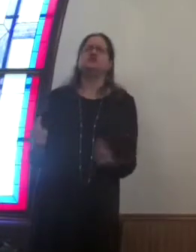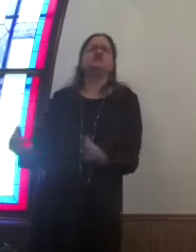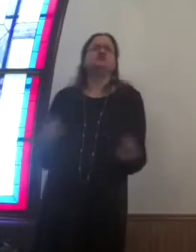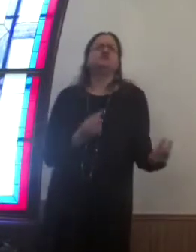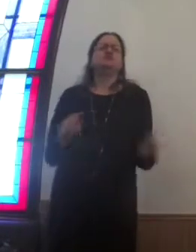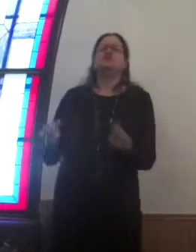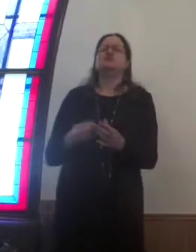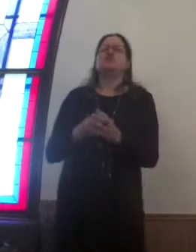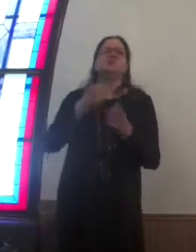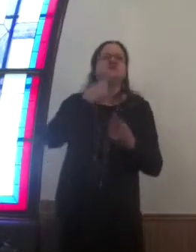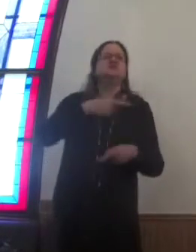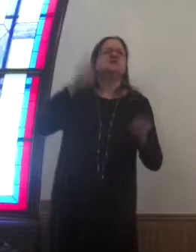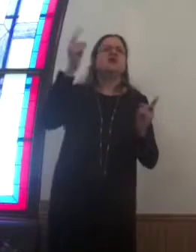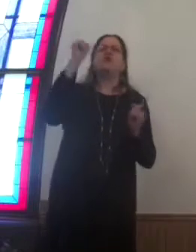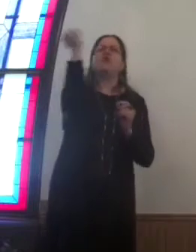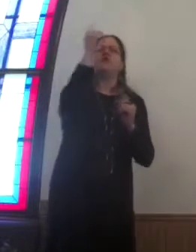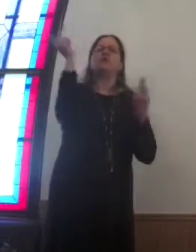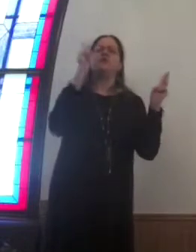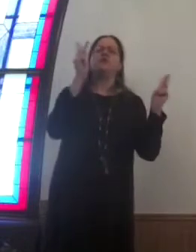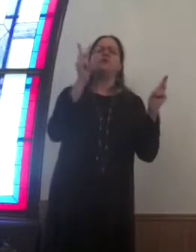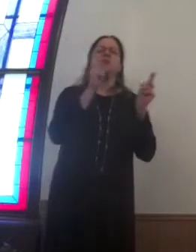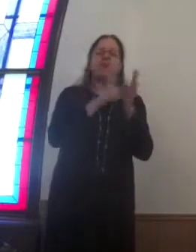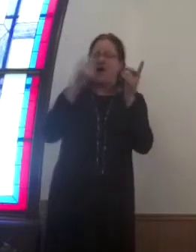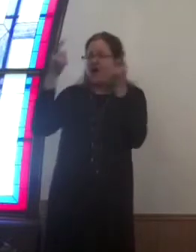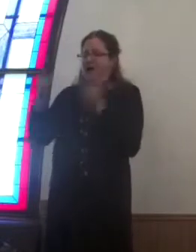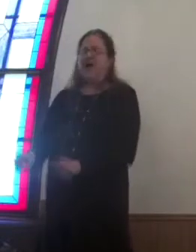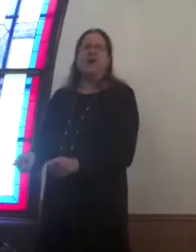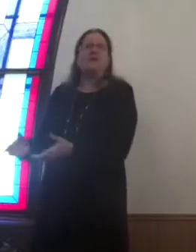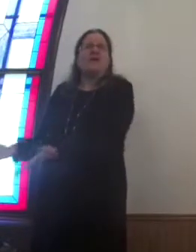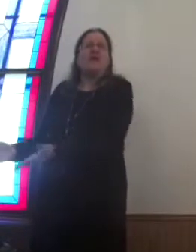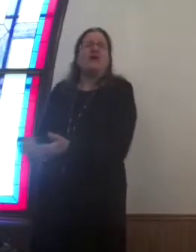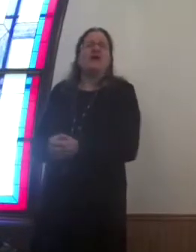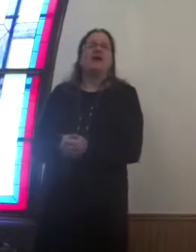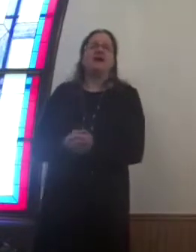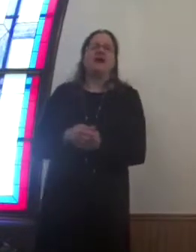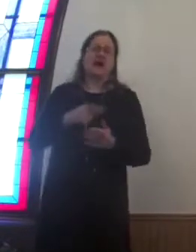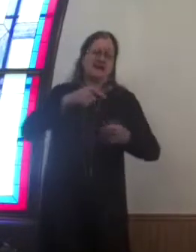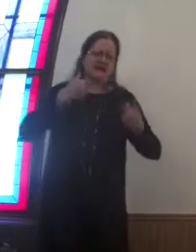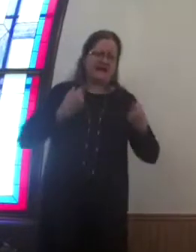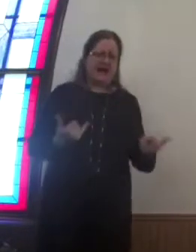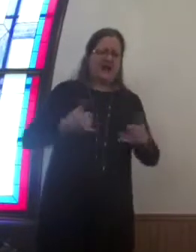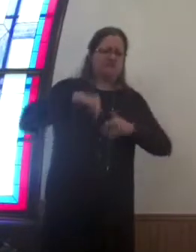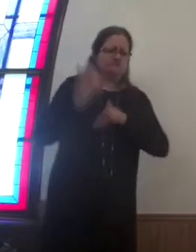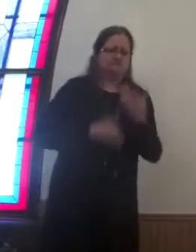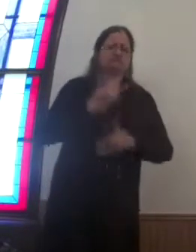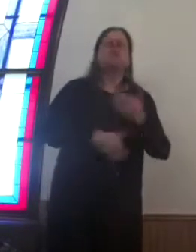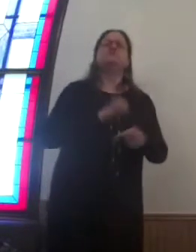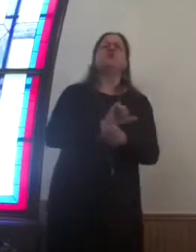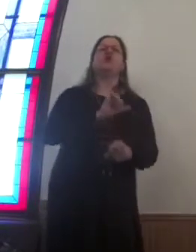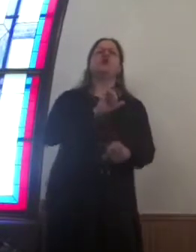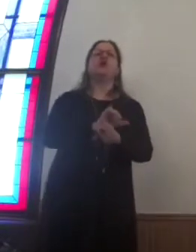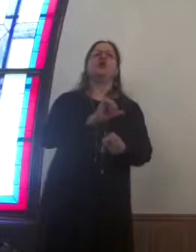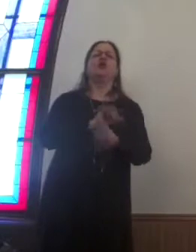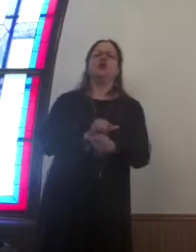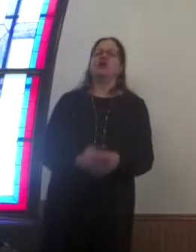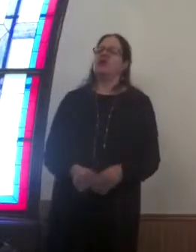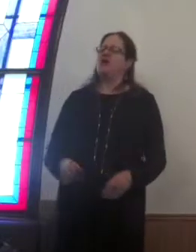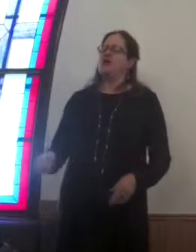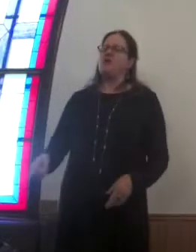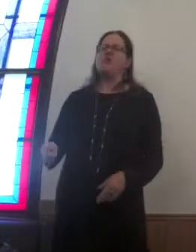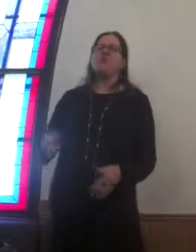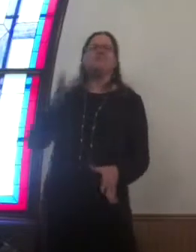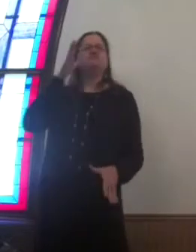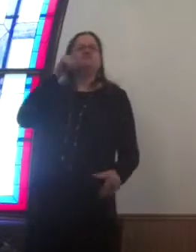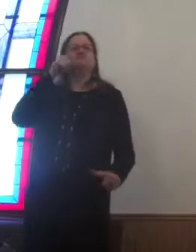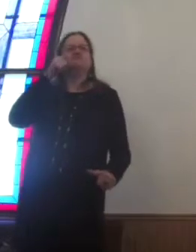Go reveal to the rest of the people what had just happened and get to work. She was a no-nonsense kind of gal.